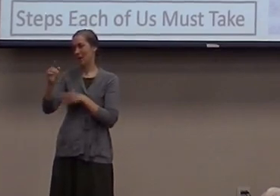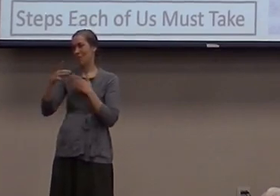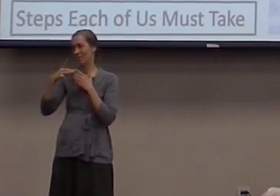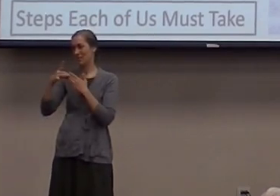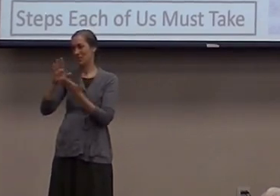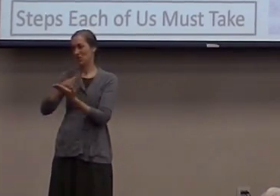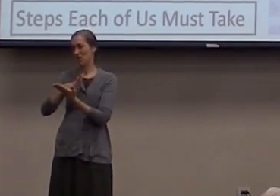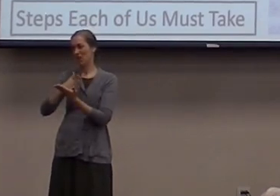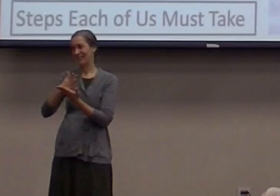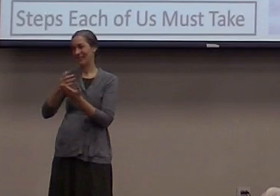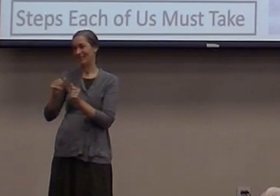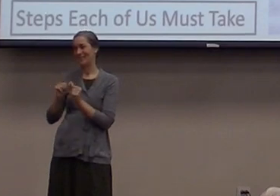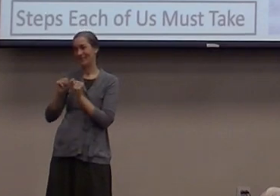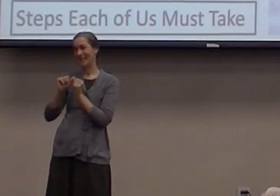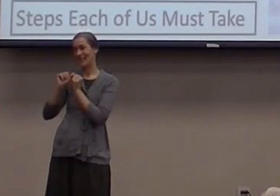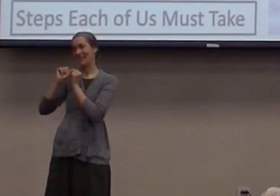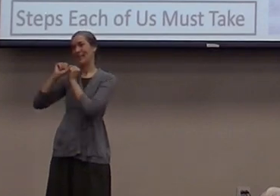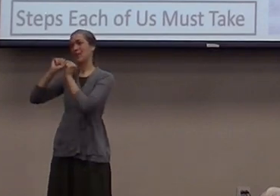from there.